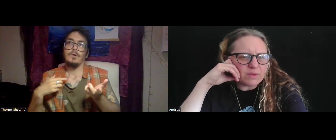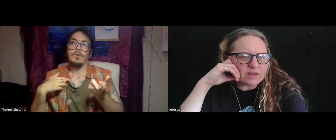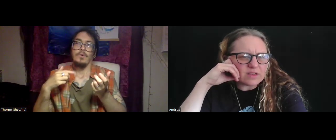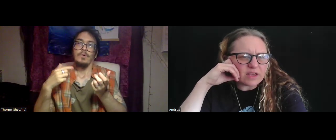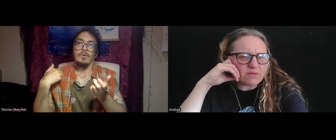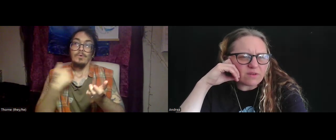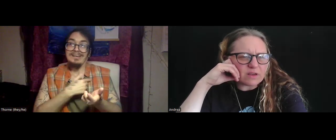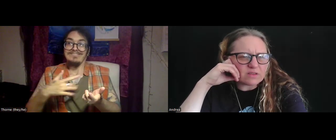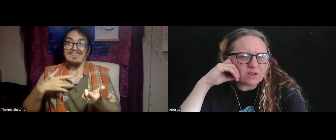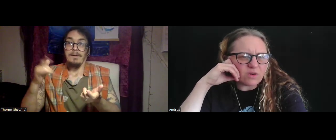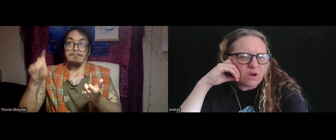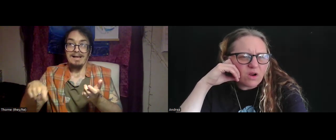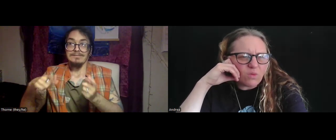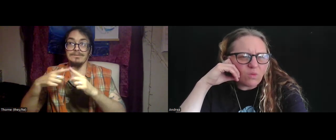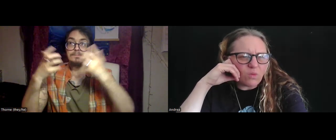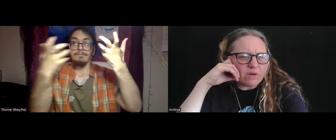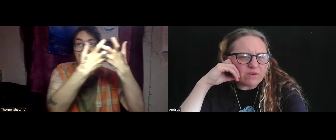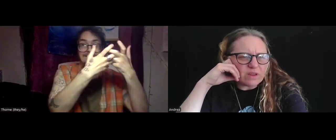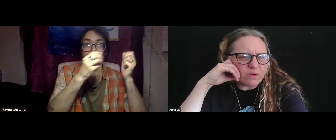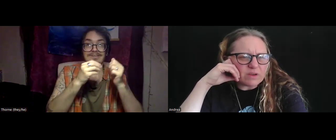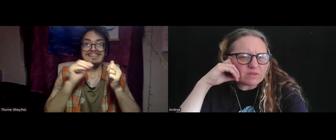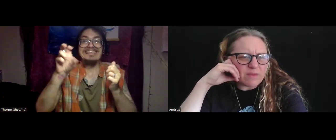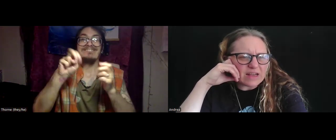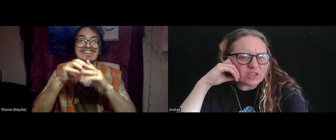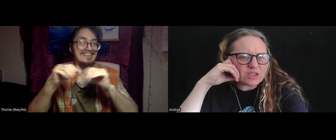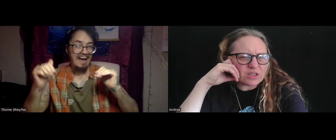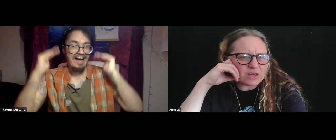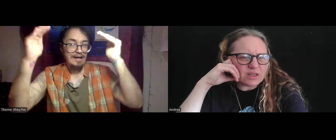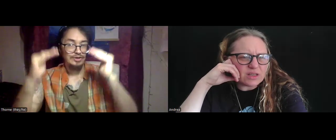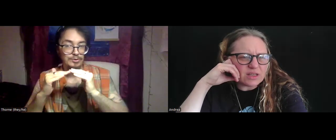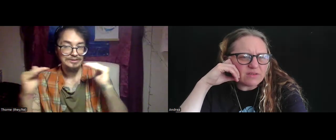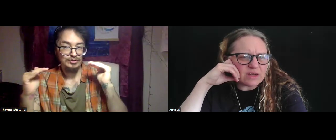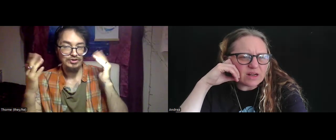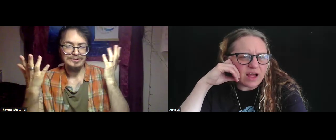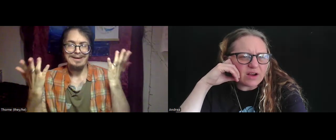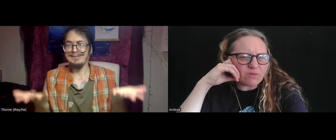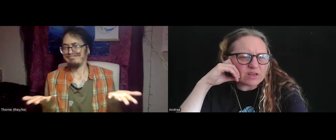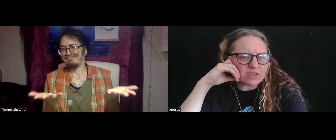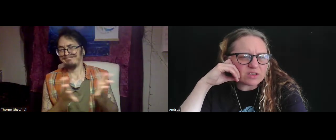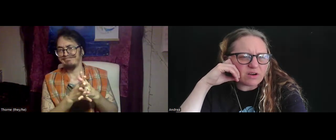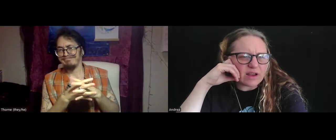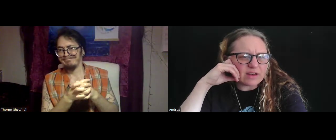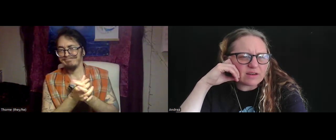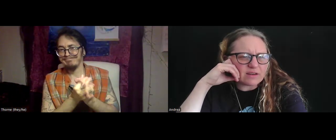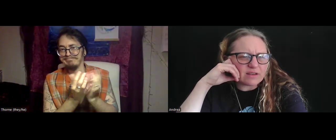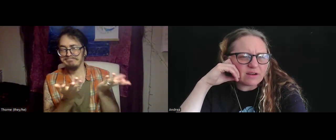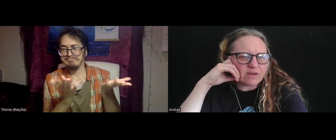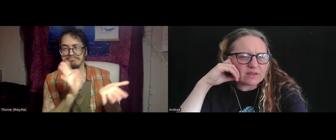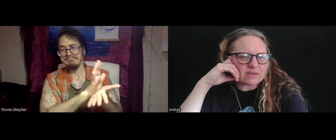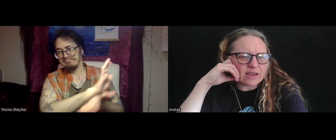being taken from us. So we feel that we must match even in a higher register. And, it's like,